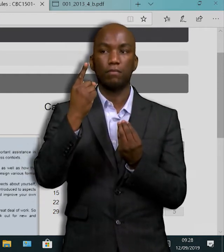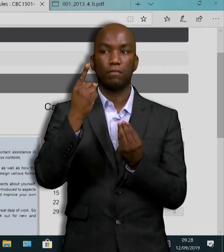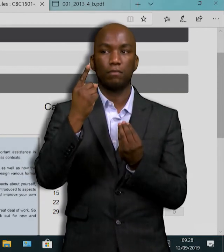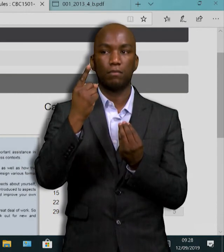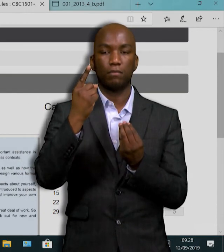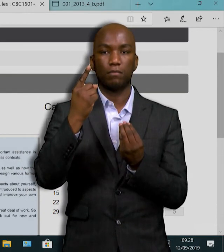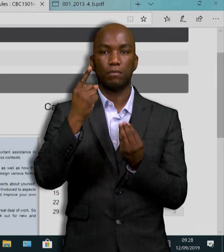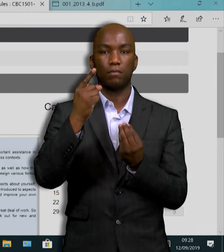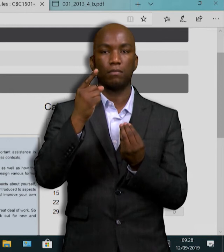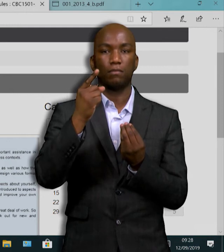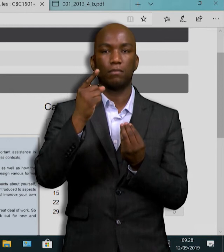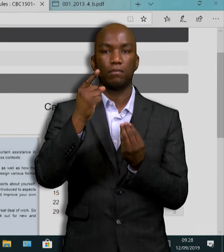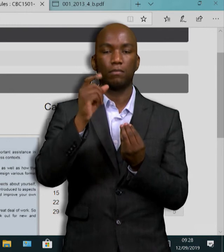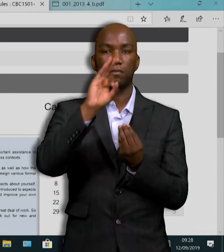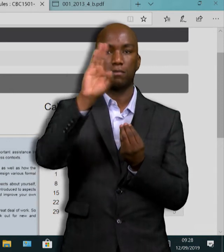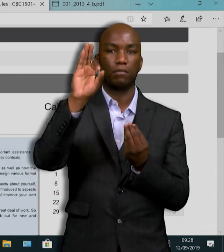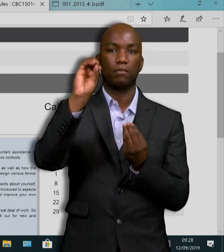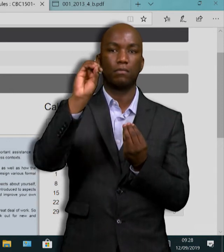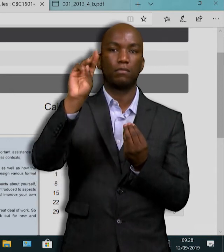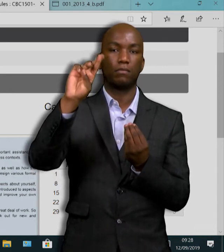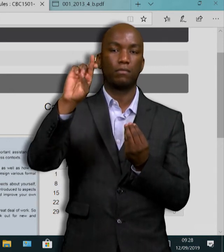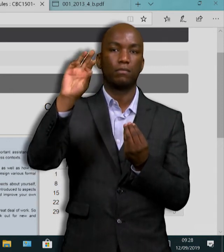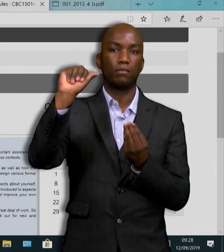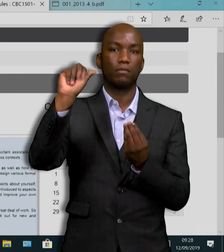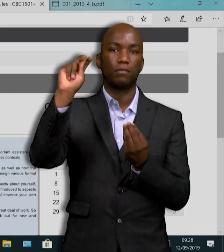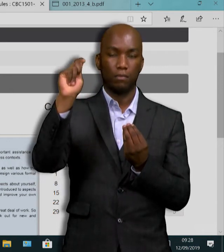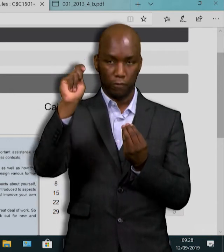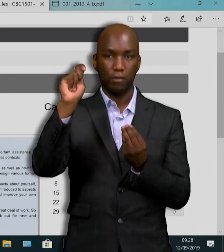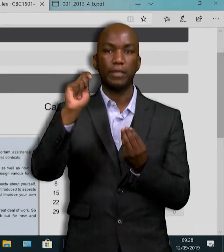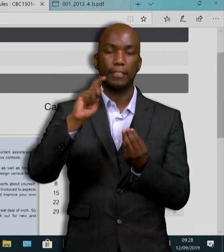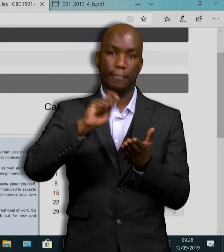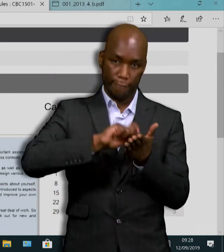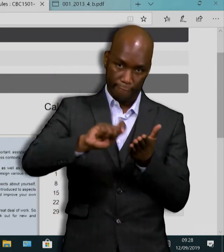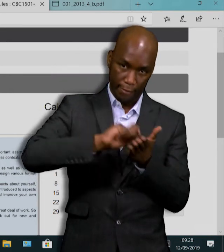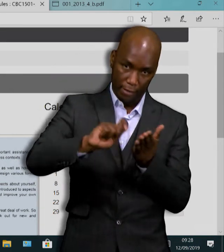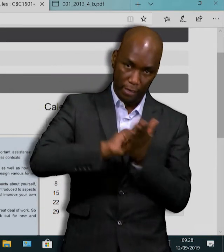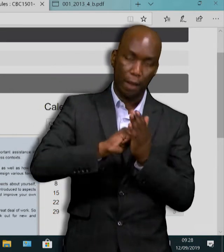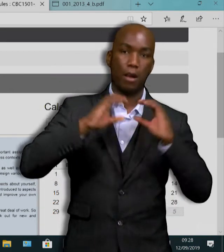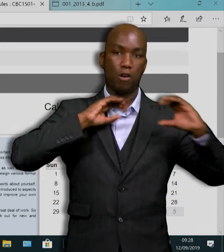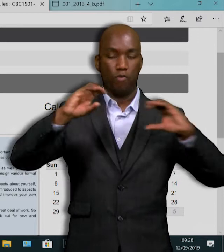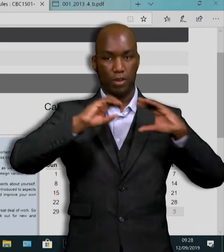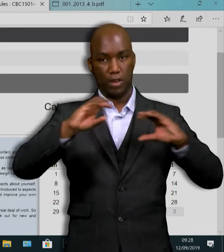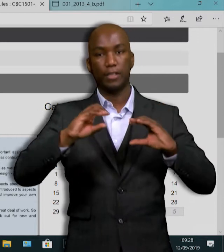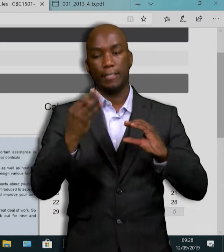namely format, grammar, and communication theory.